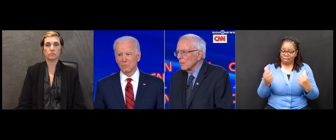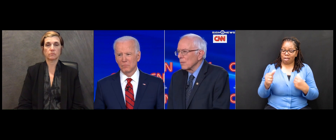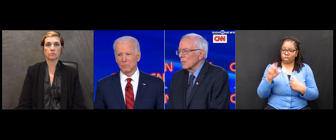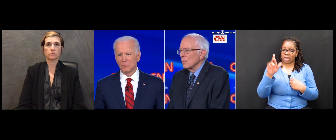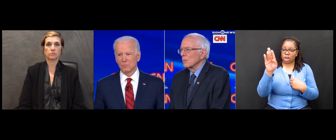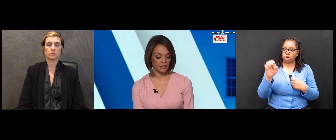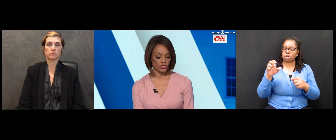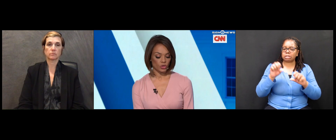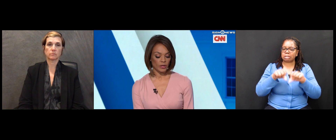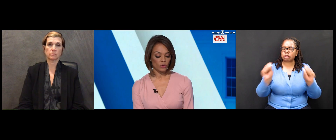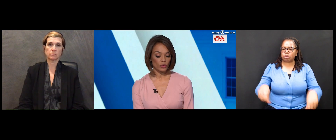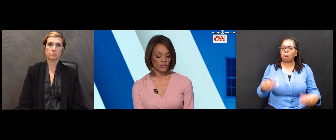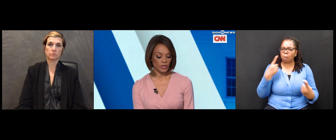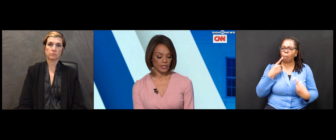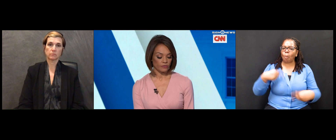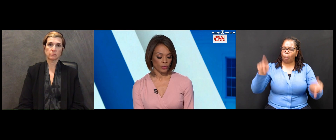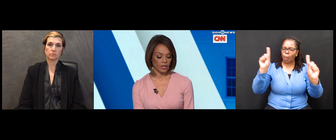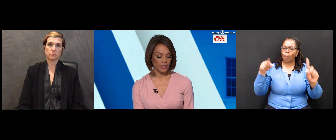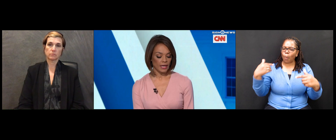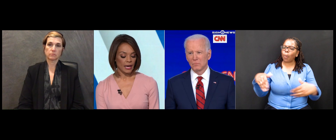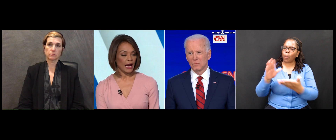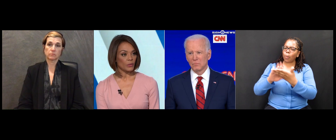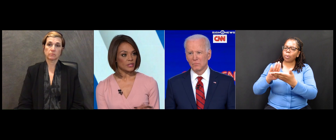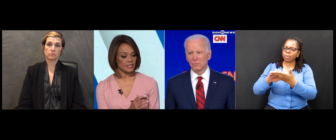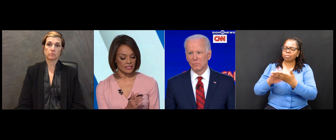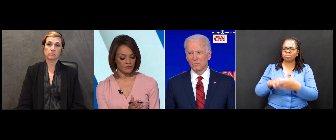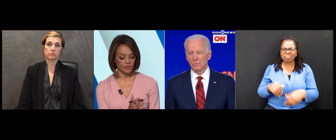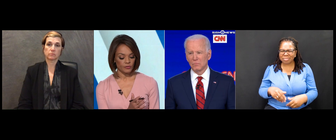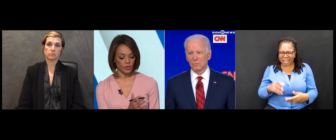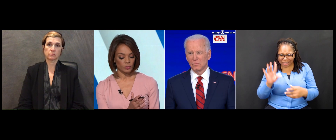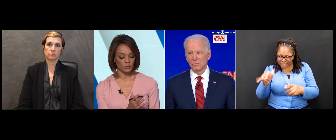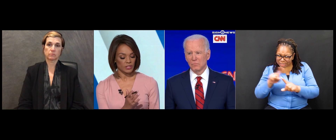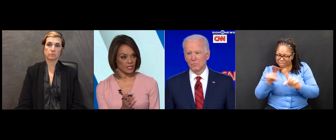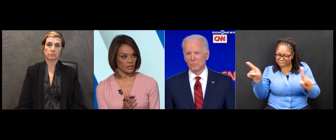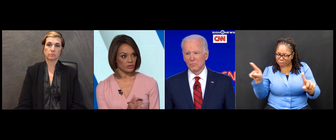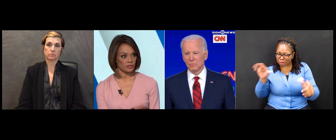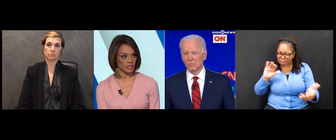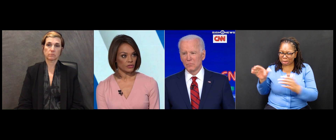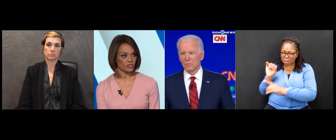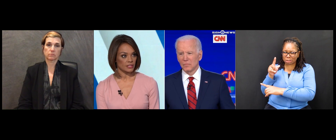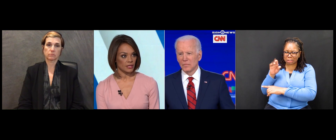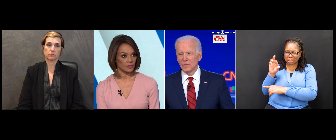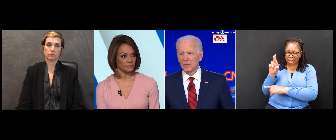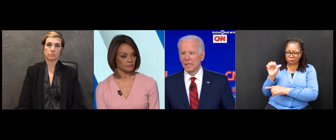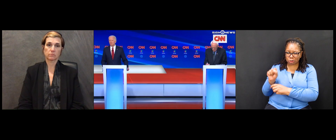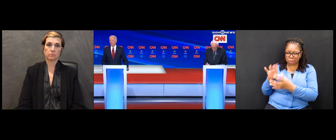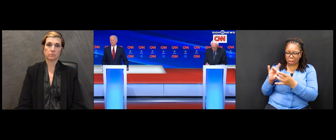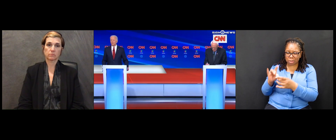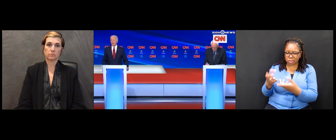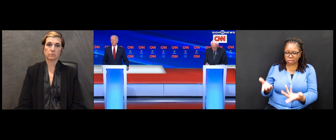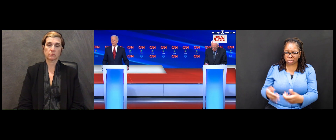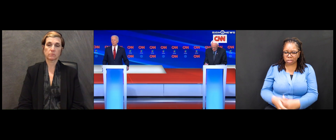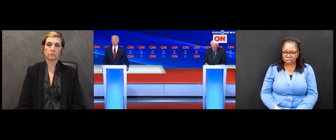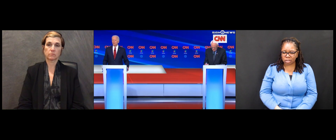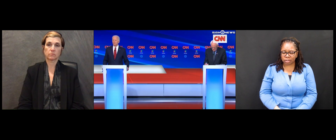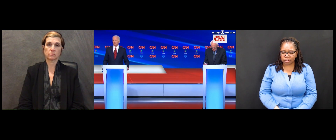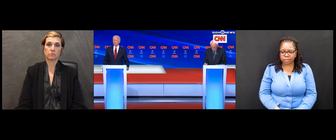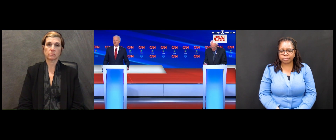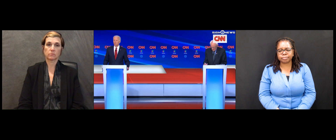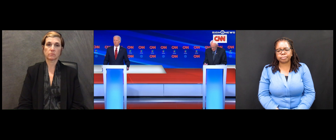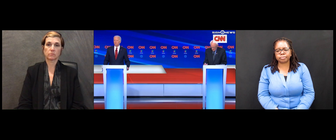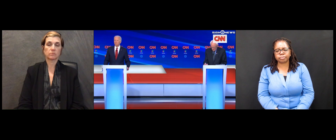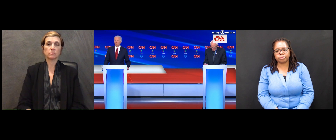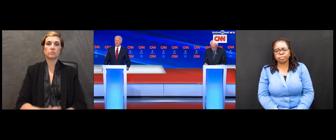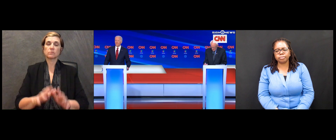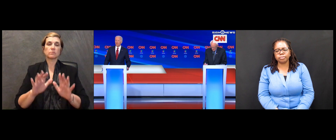huge achievement that they should be congratulated for. How is that different from what Senator Sanders has said? He was trying to change Cuban policy so